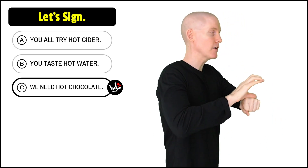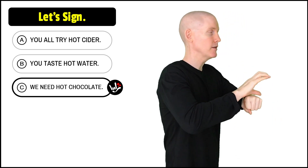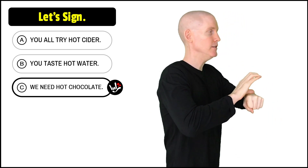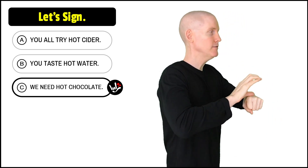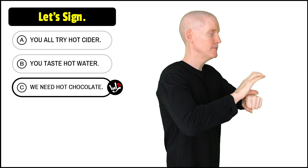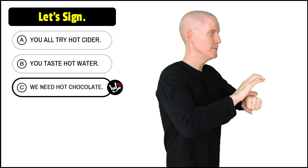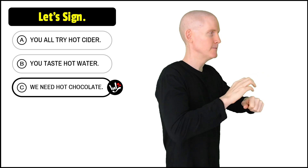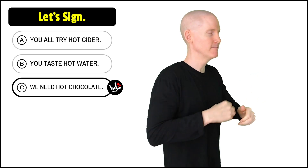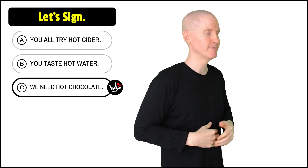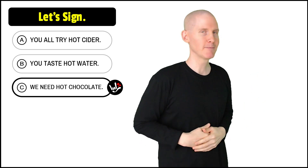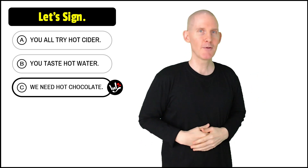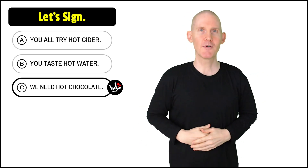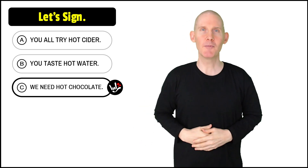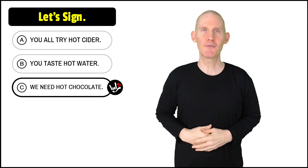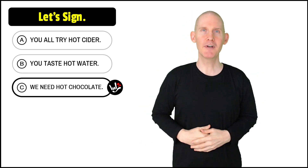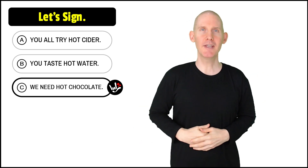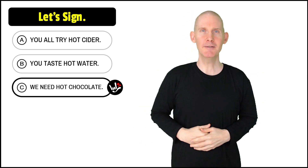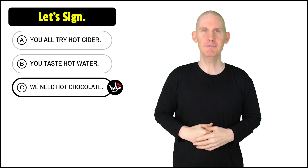chocolate. From the front again.